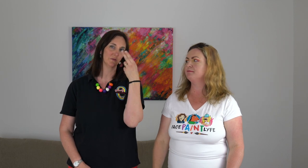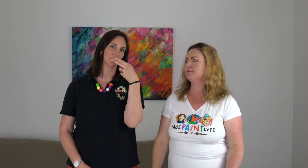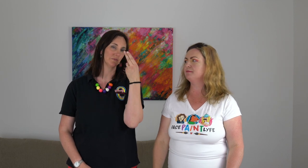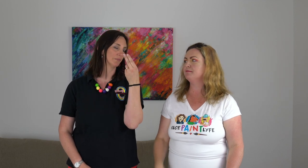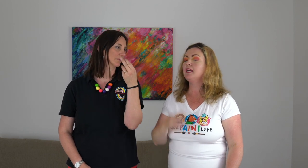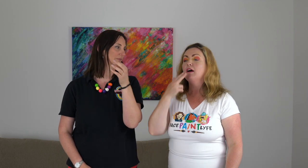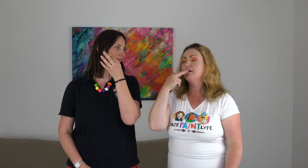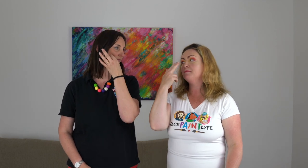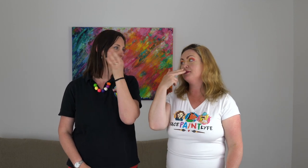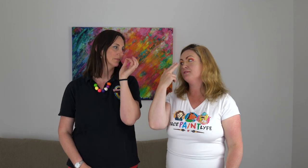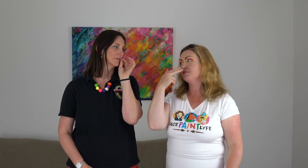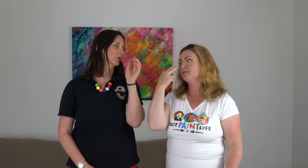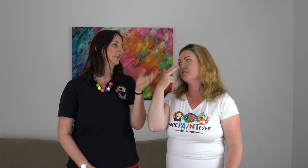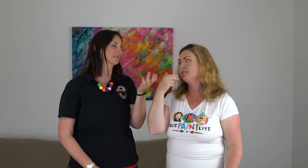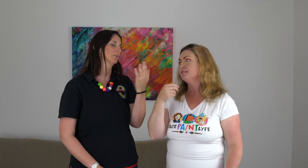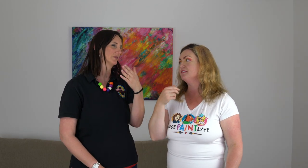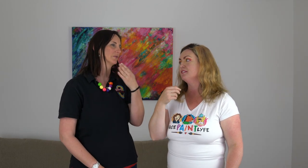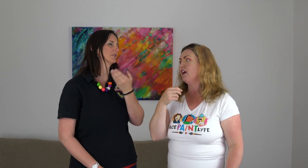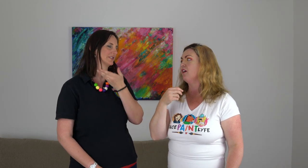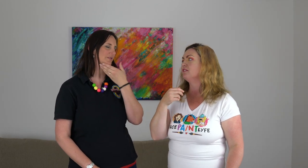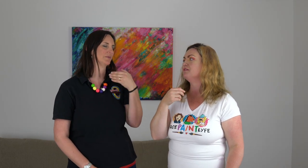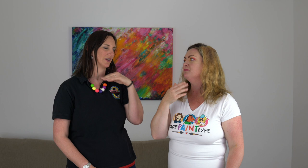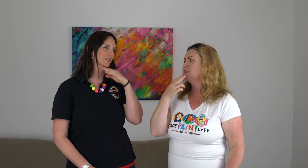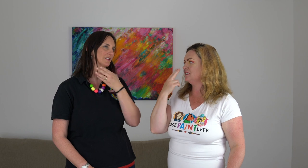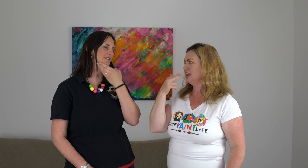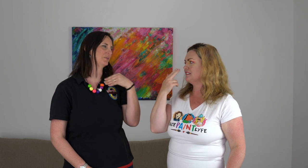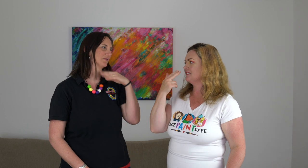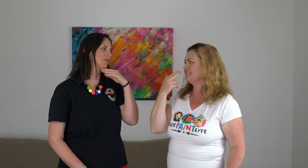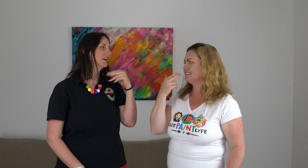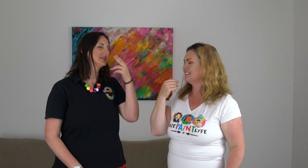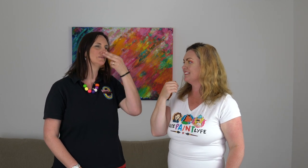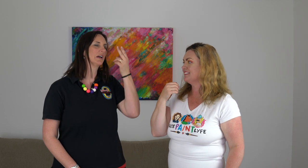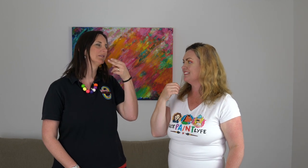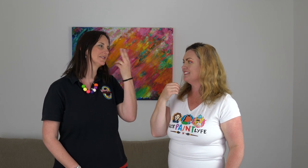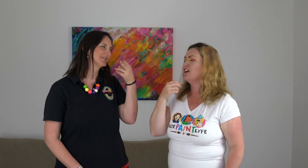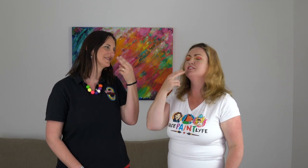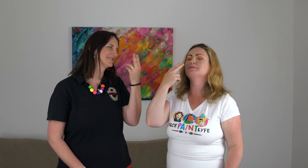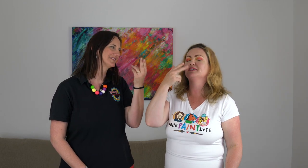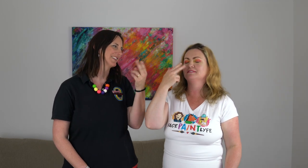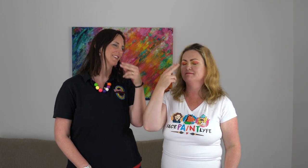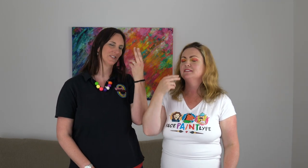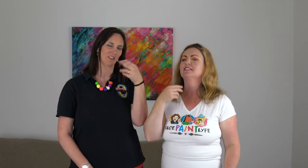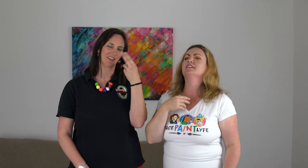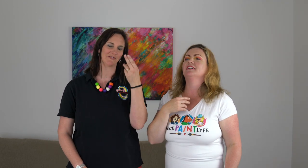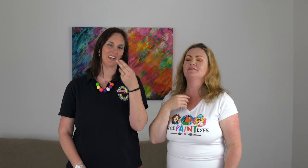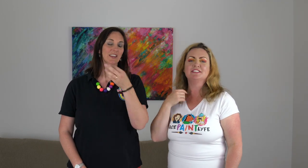beautiful. Oh, beautiful. Well, that's not beautiful. Oh. This is, yeah. What is this that? This is beautiful. Smell. Oh, smell. Yeah, sorry. Okay. Yeah. That's